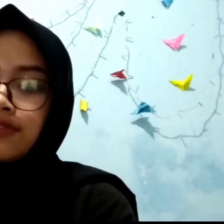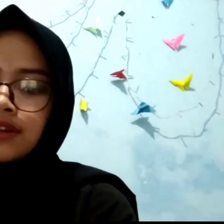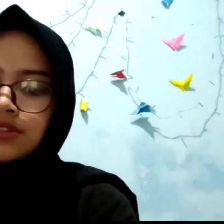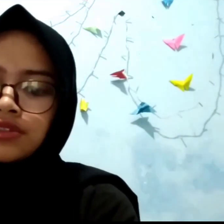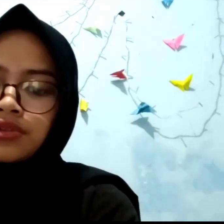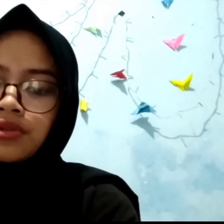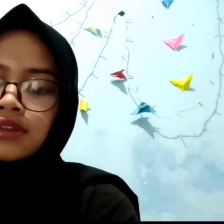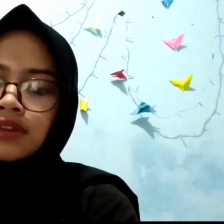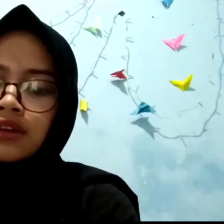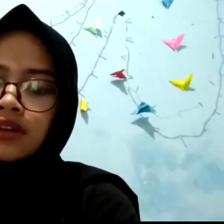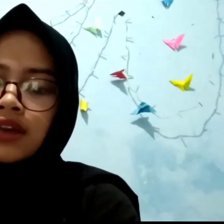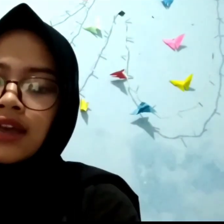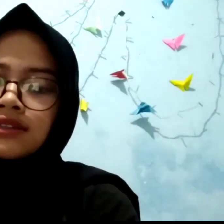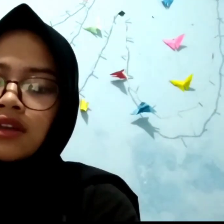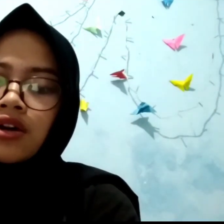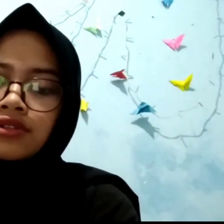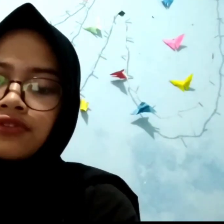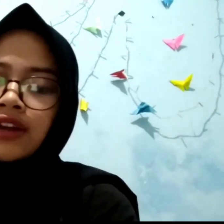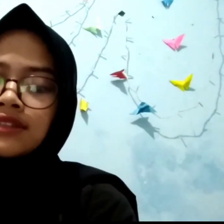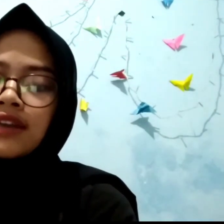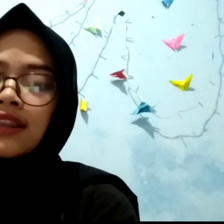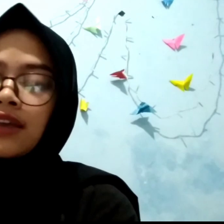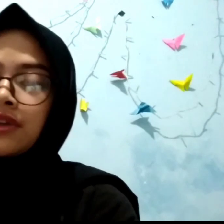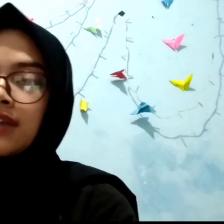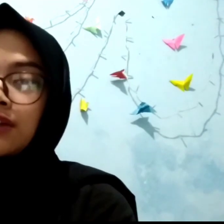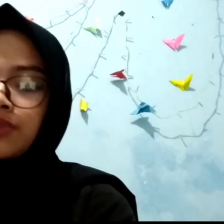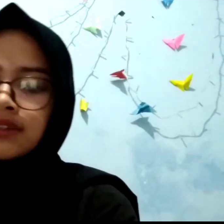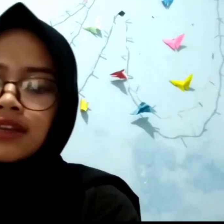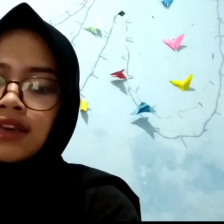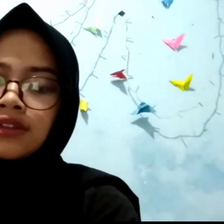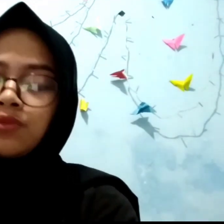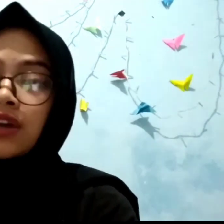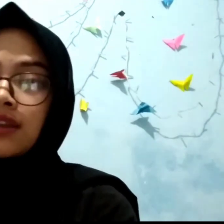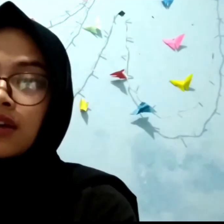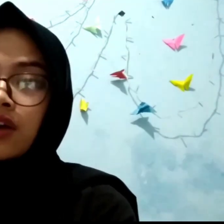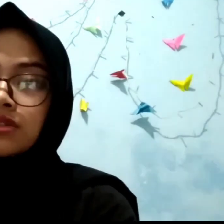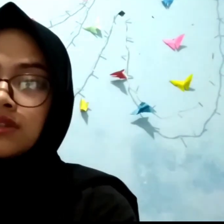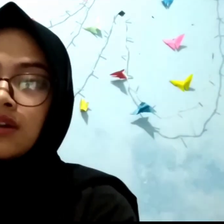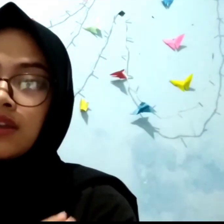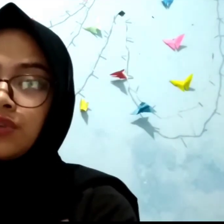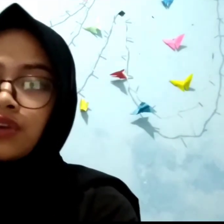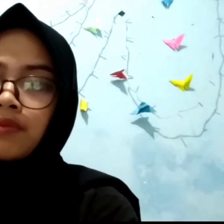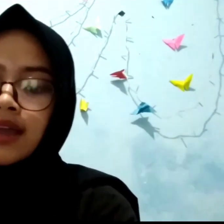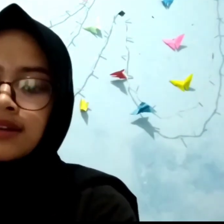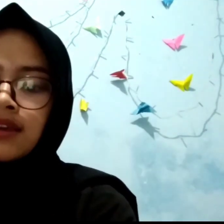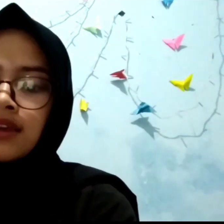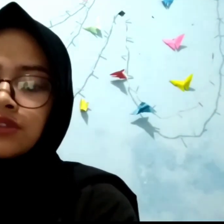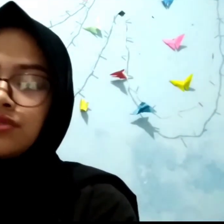referred to as Old French Sign Language and quickly spread across the Europe and to